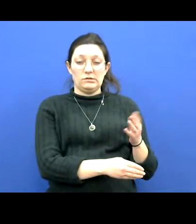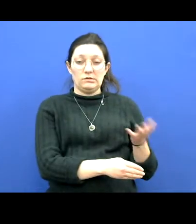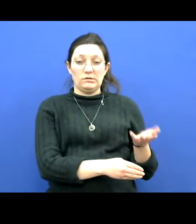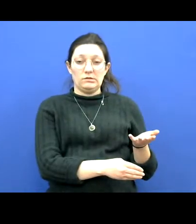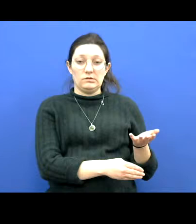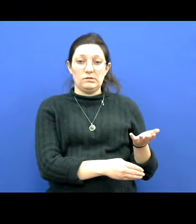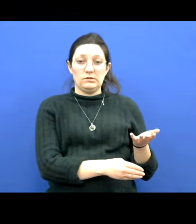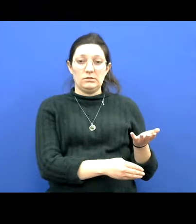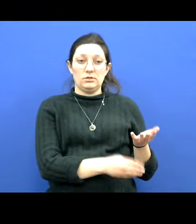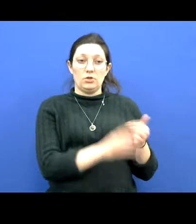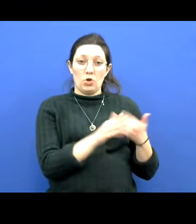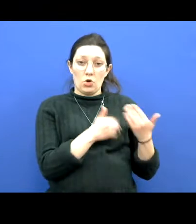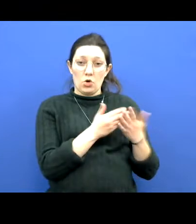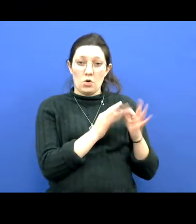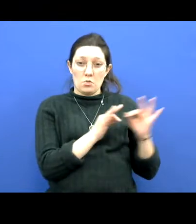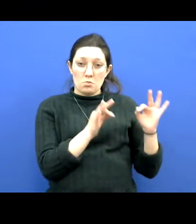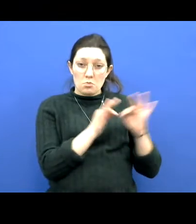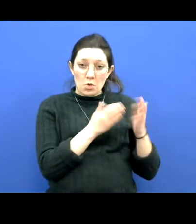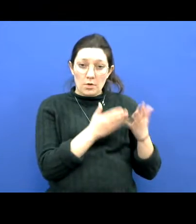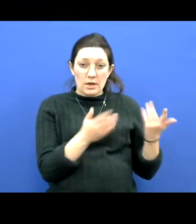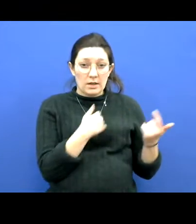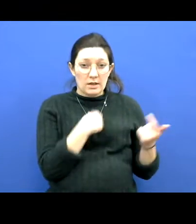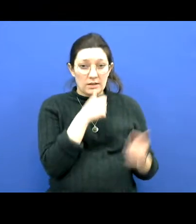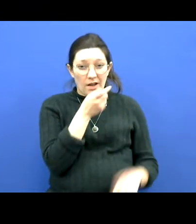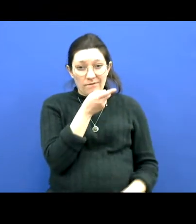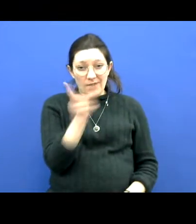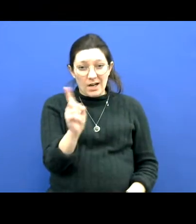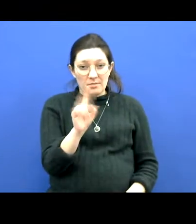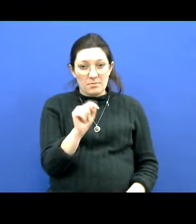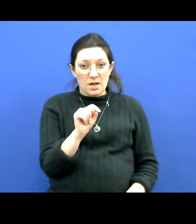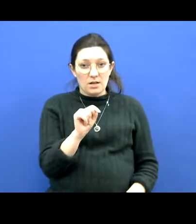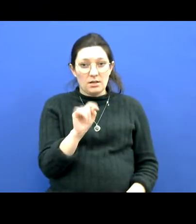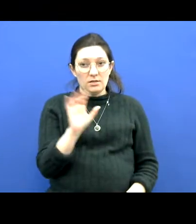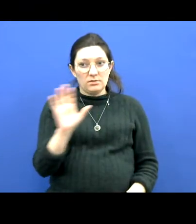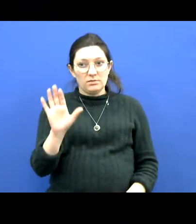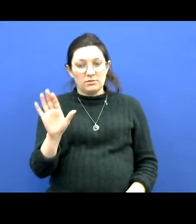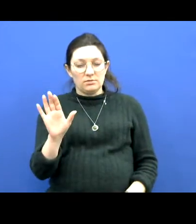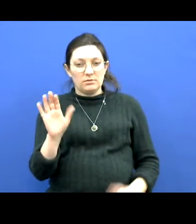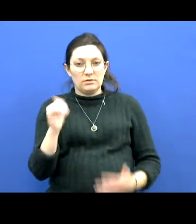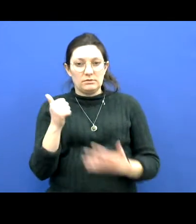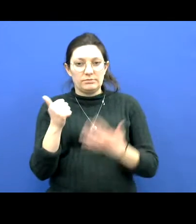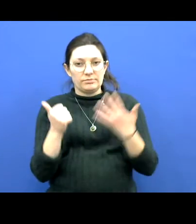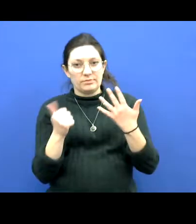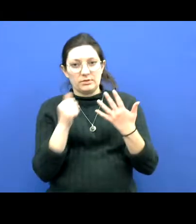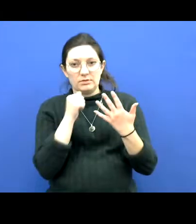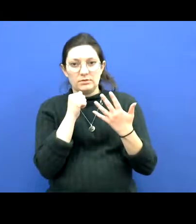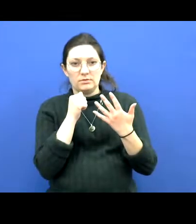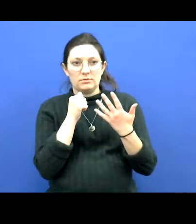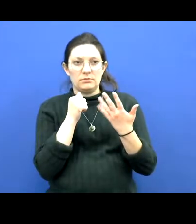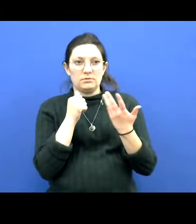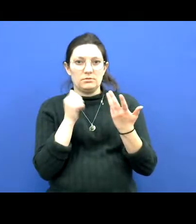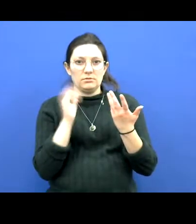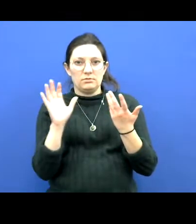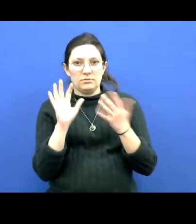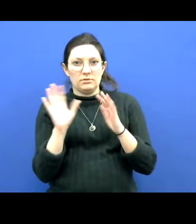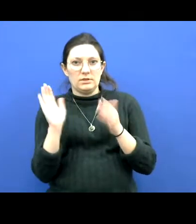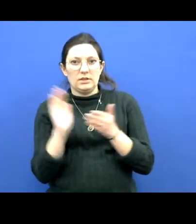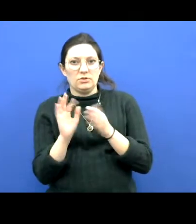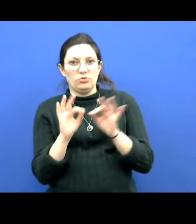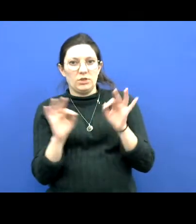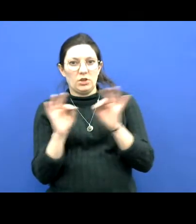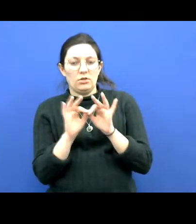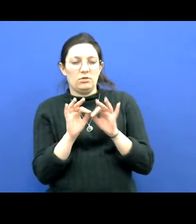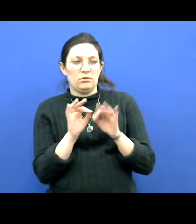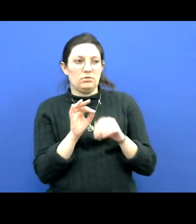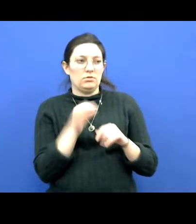as I said, no offense intended, but yours is the least critical. Obviously, we can't say no to the electrician or the Exactly. mason